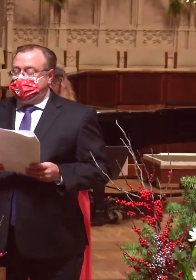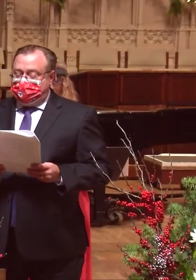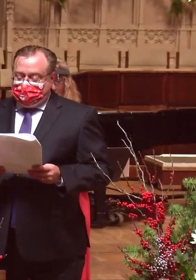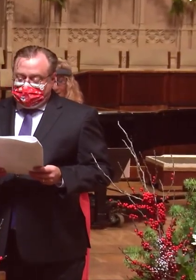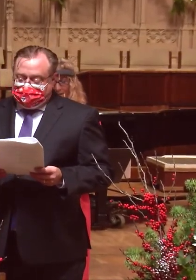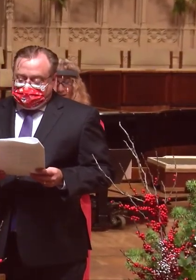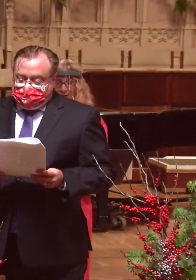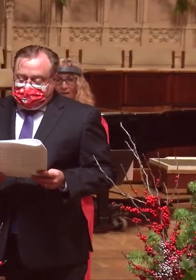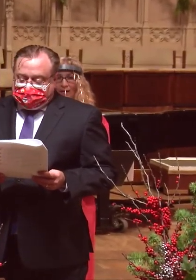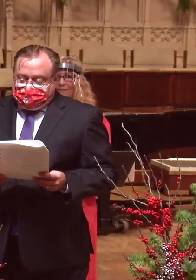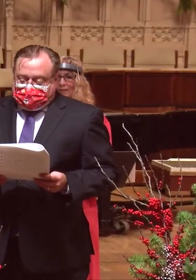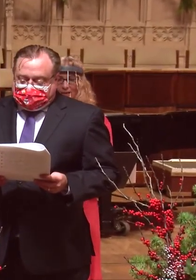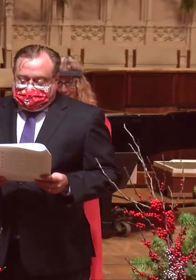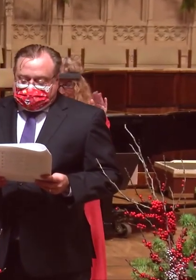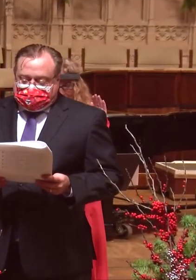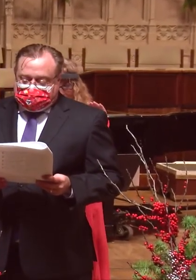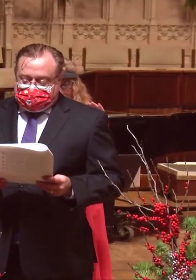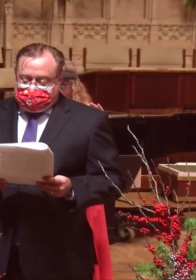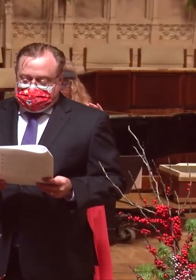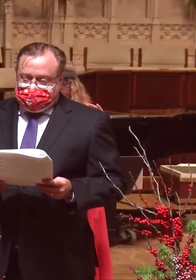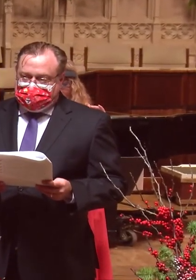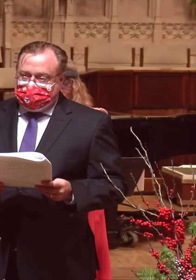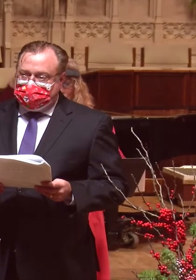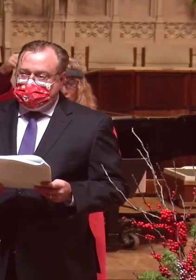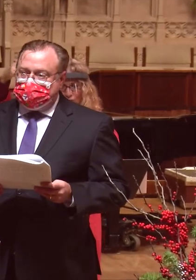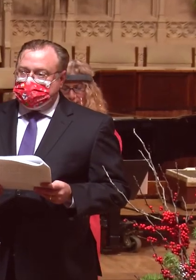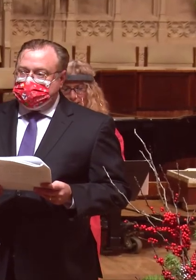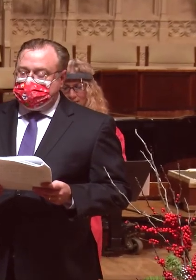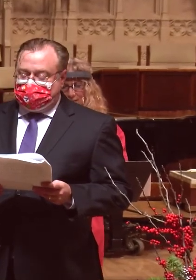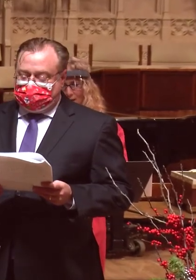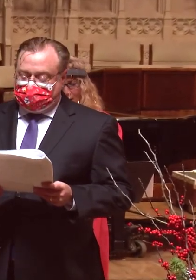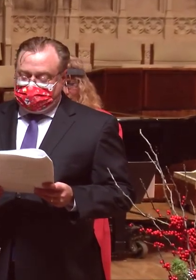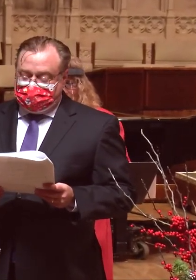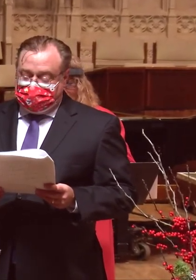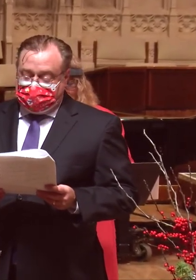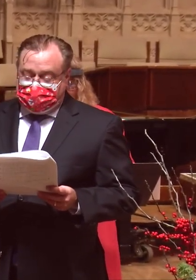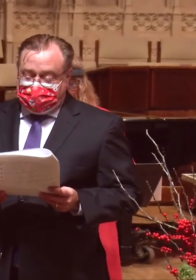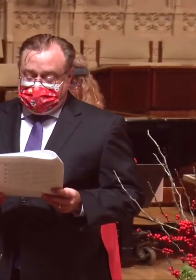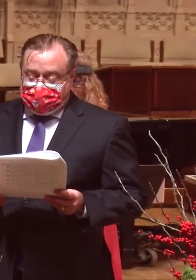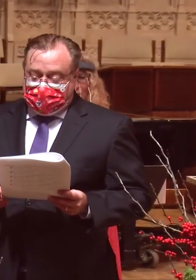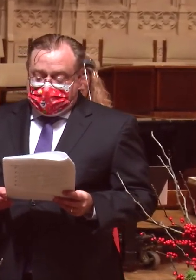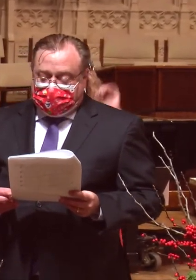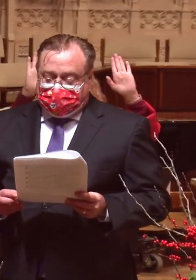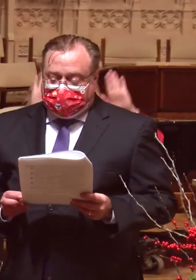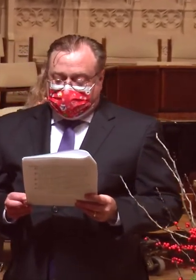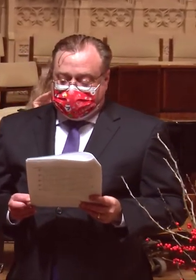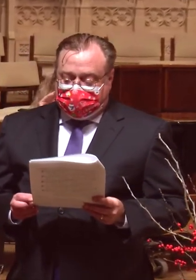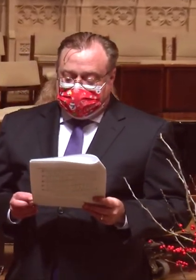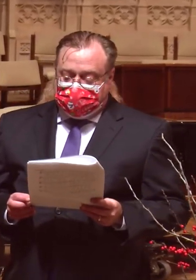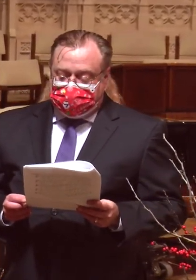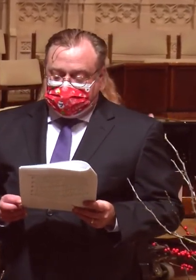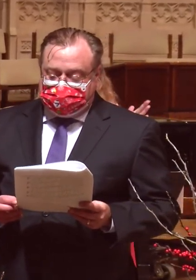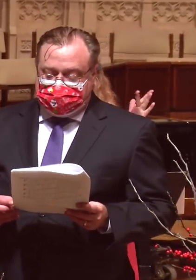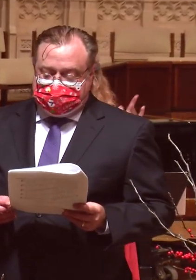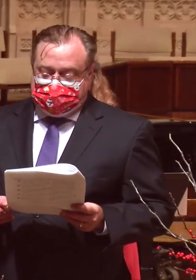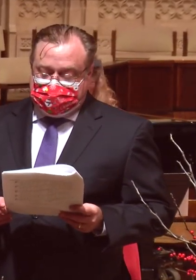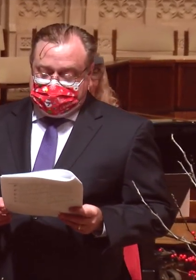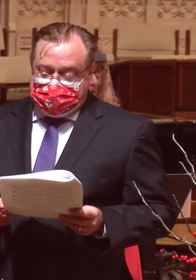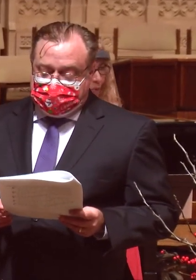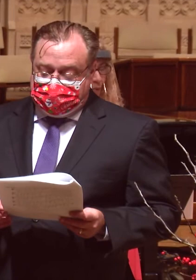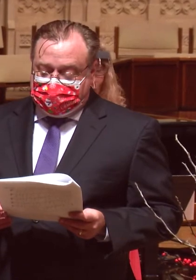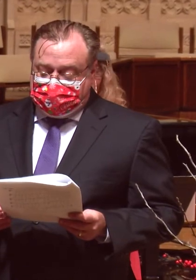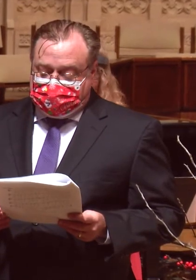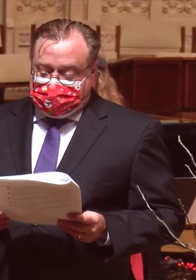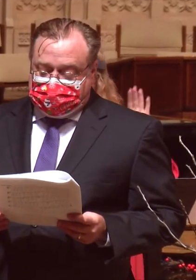God of the unexpected, who graced a humble stable with your most extraordinary child, Jesus, we are awed by